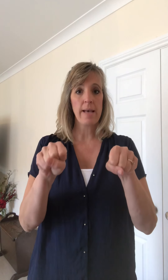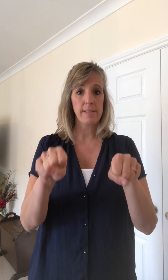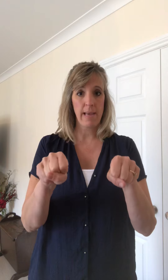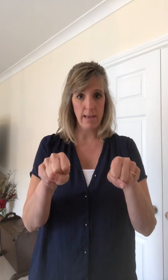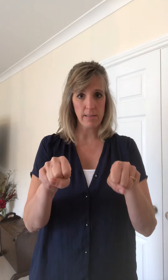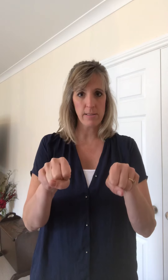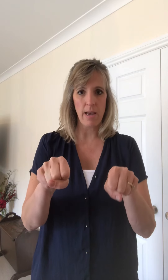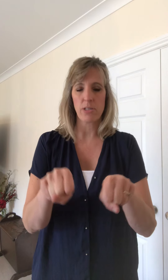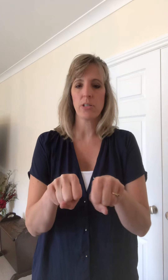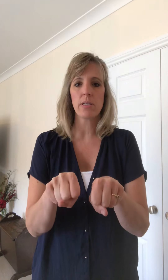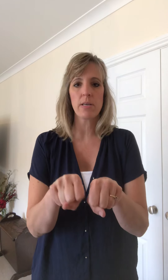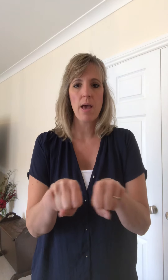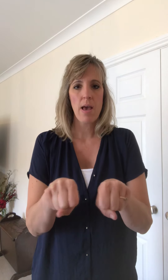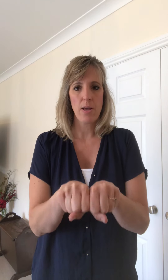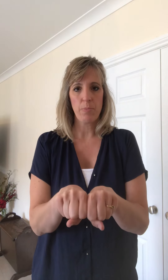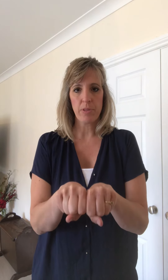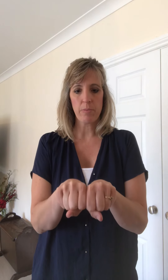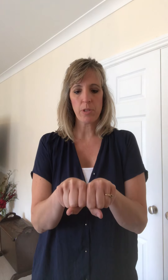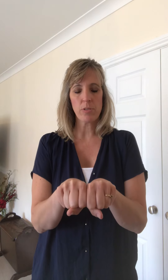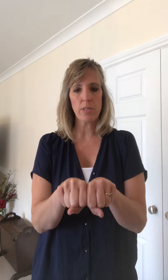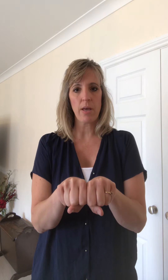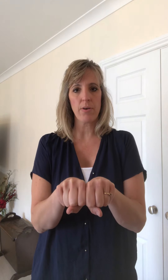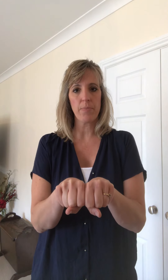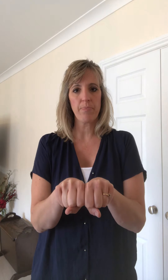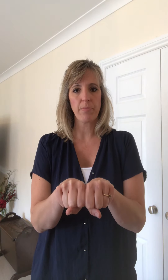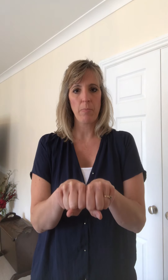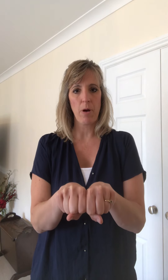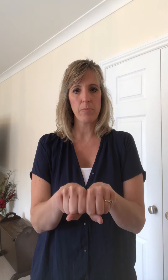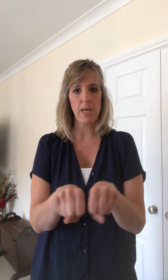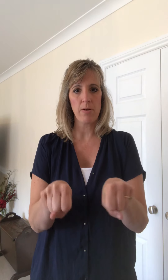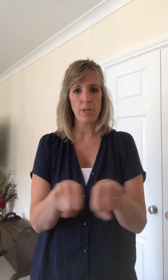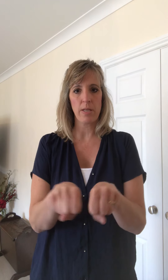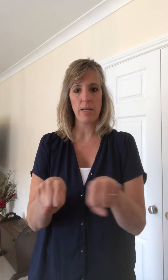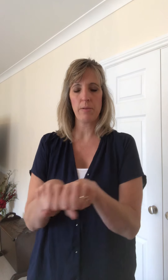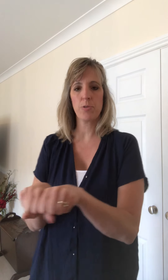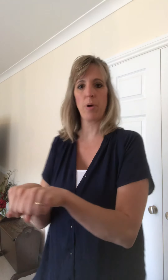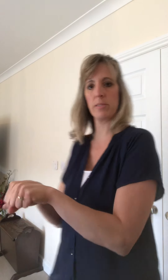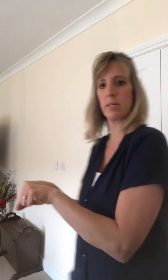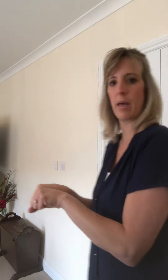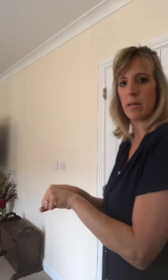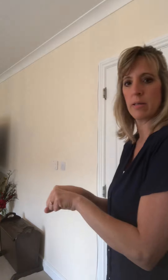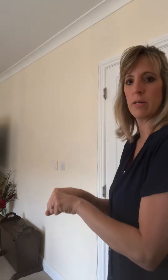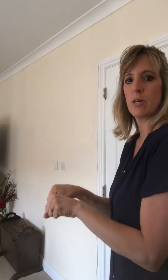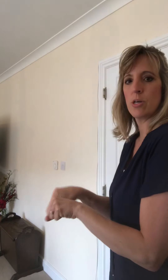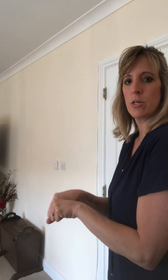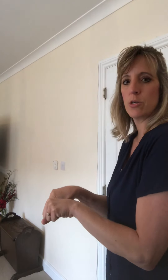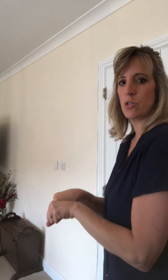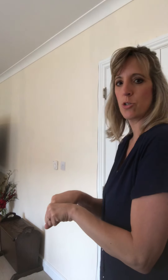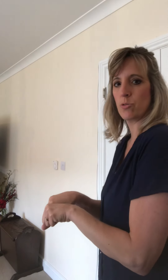S hands actually, and you put them close together, palms down, and hit them twice, okay?